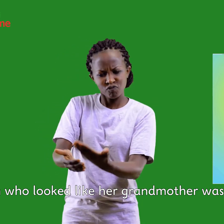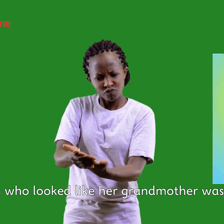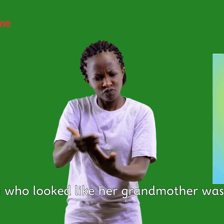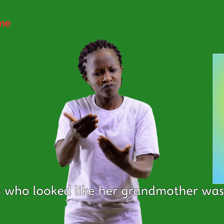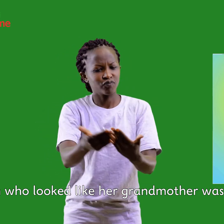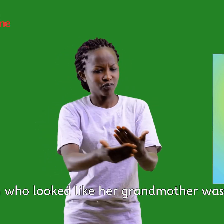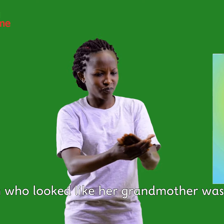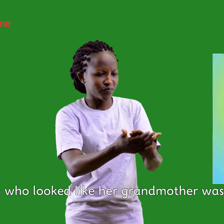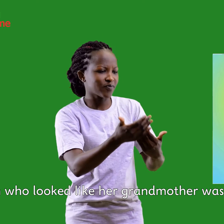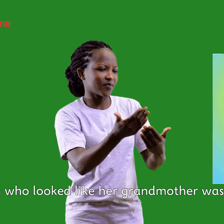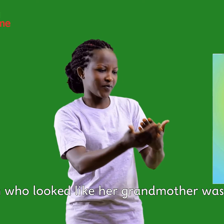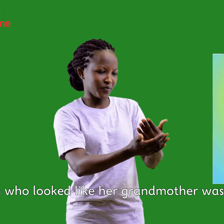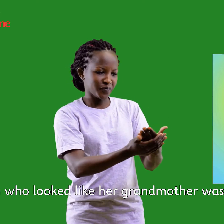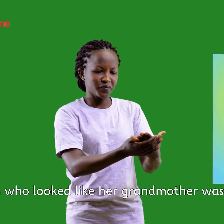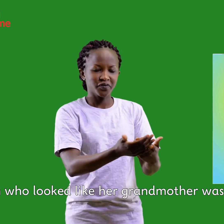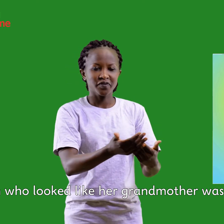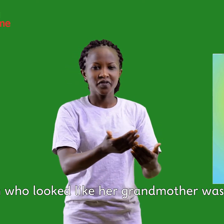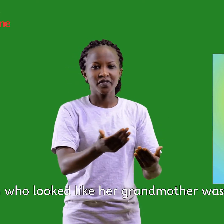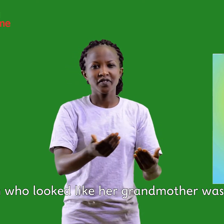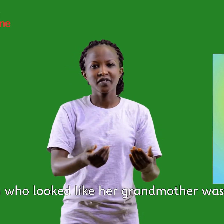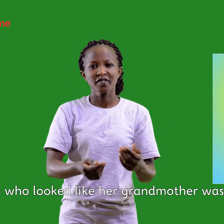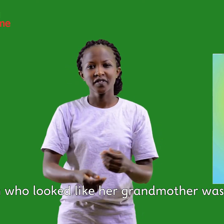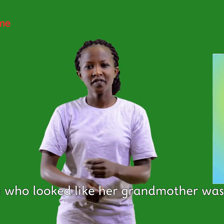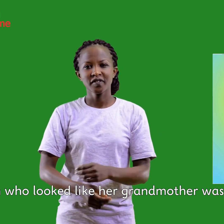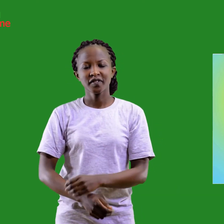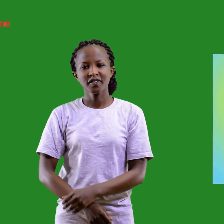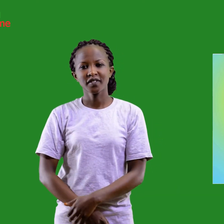A woman who looked like her grandmother was watching over her.